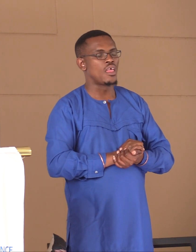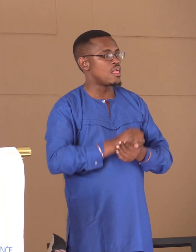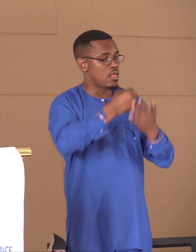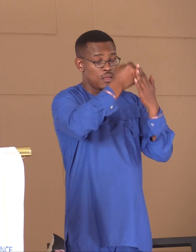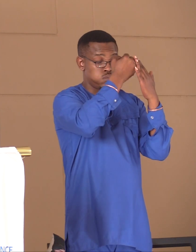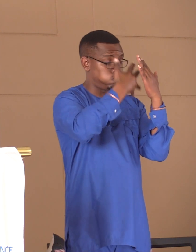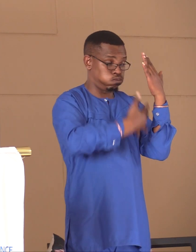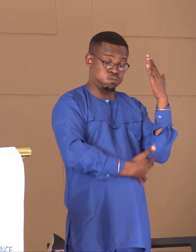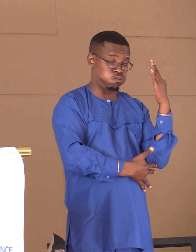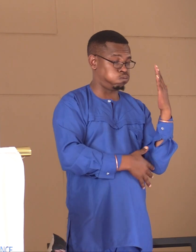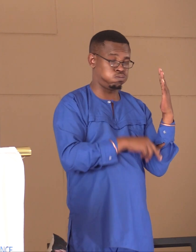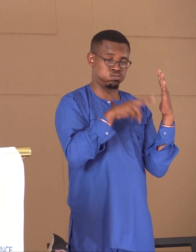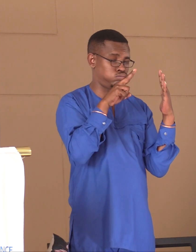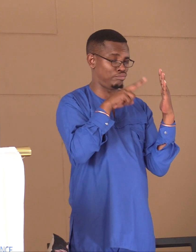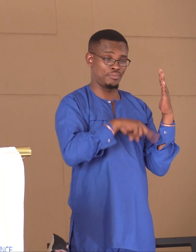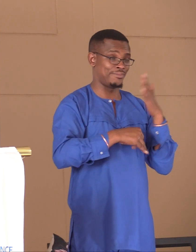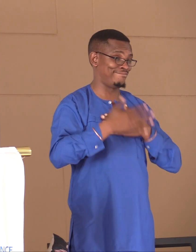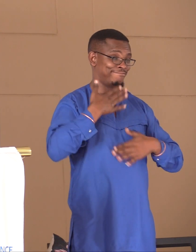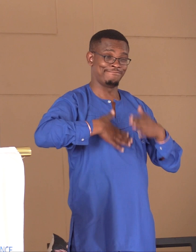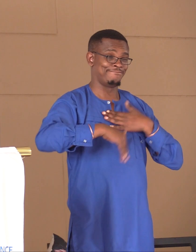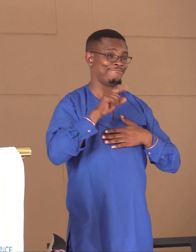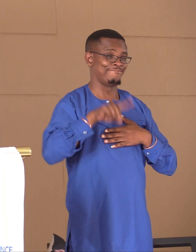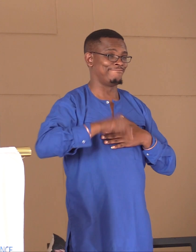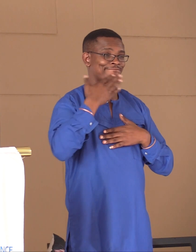Hohunt. Let's go for a pin.